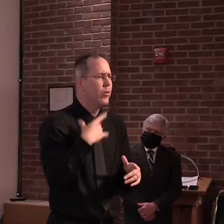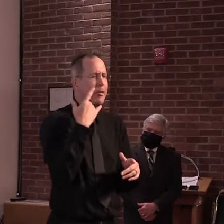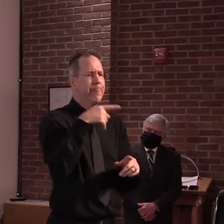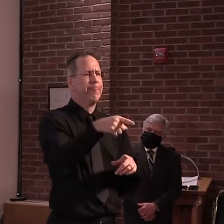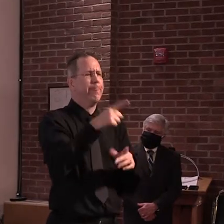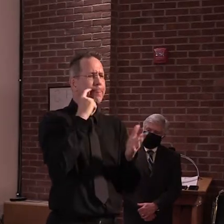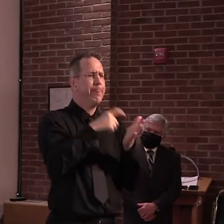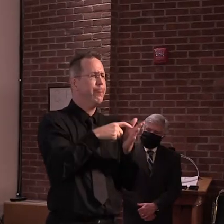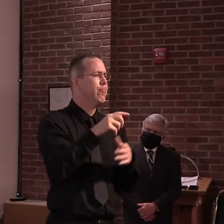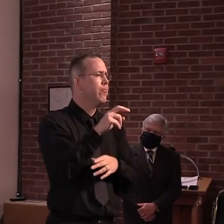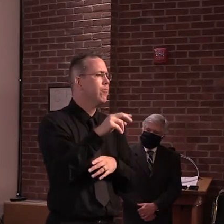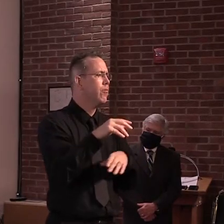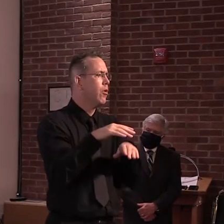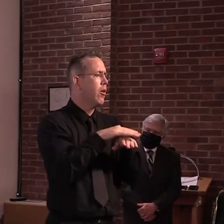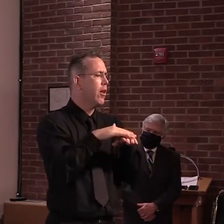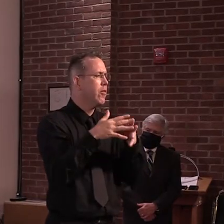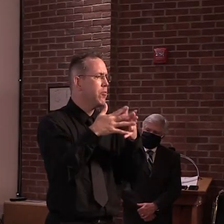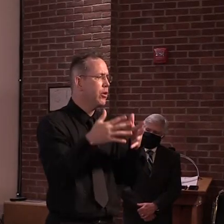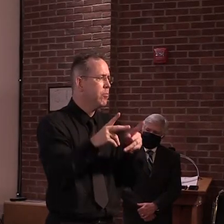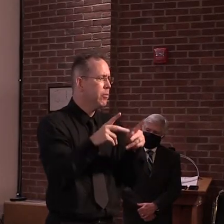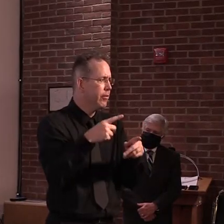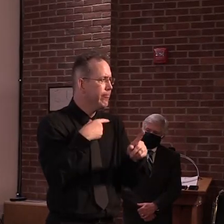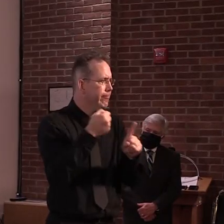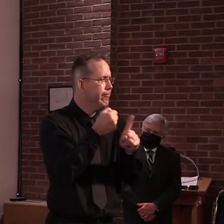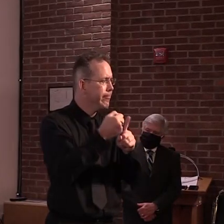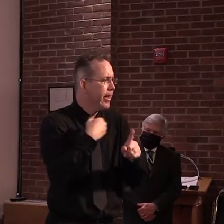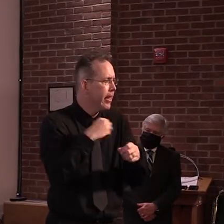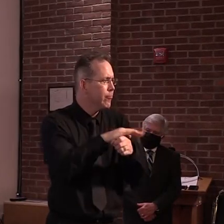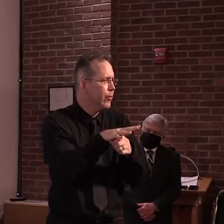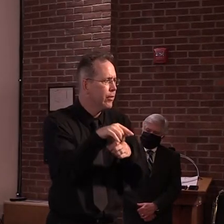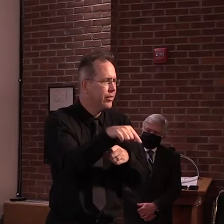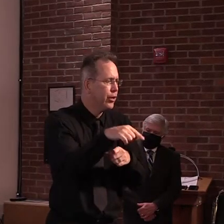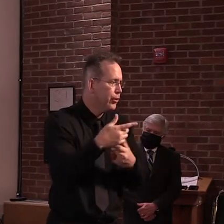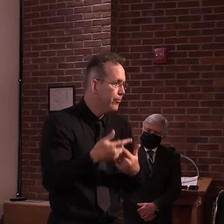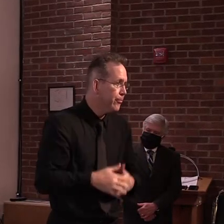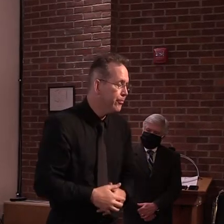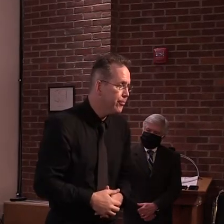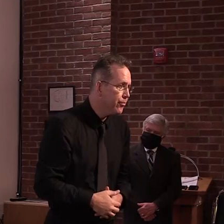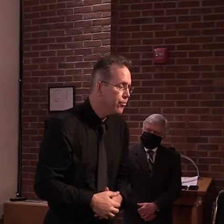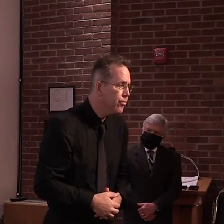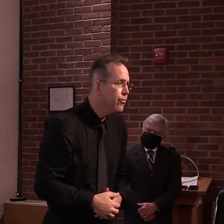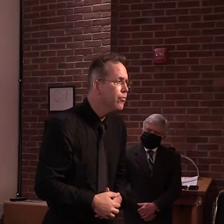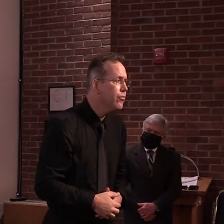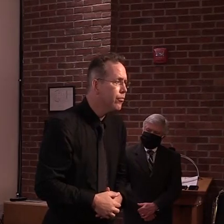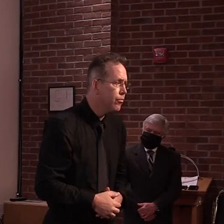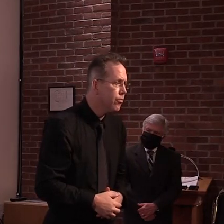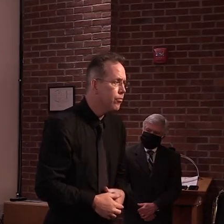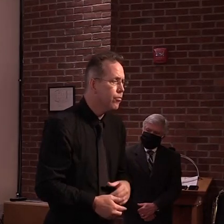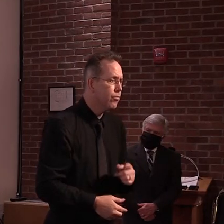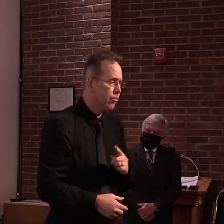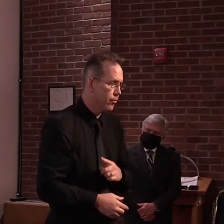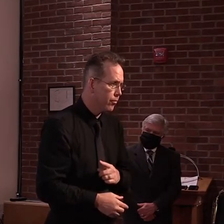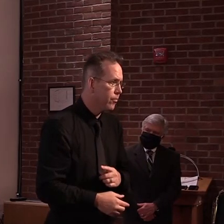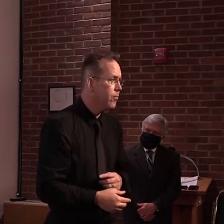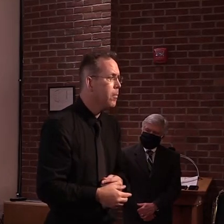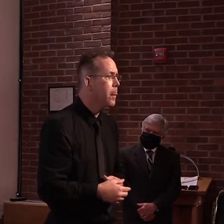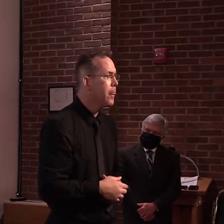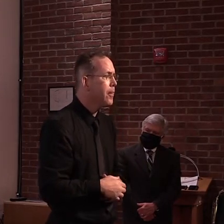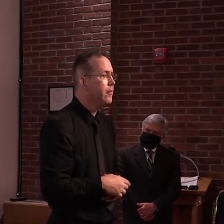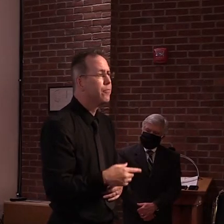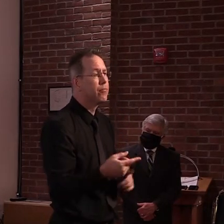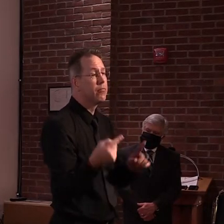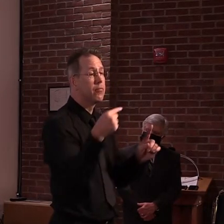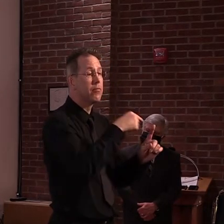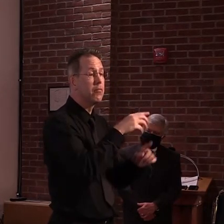Okay, and regarding the numbers out of Massachusetts, they've lost roughly 7,000 people, fatalities in